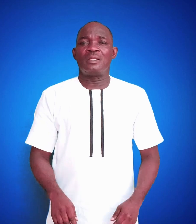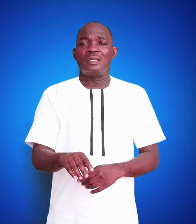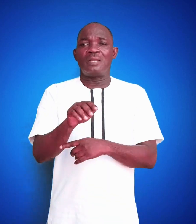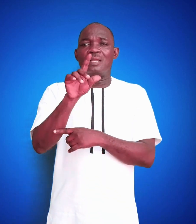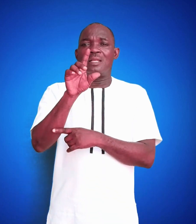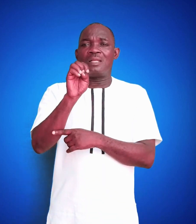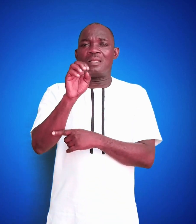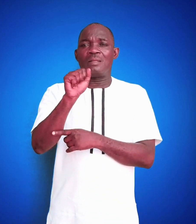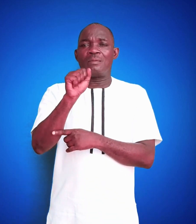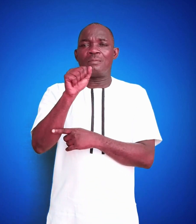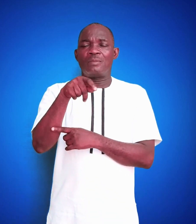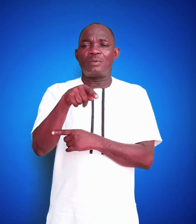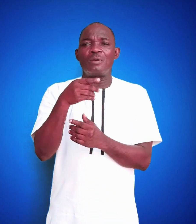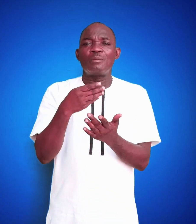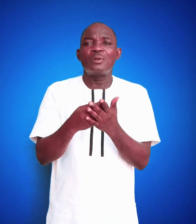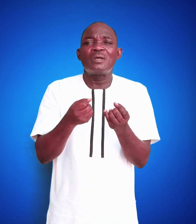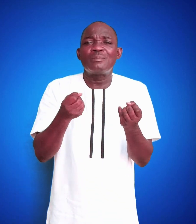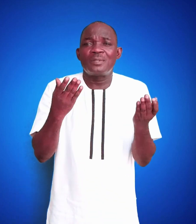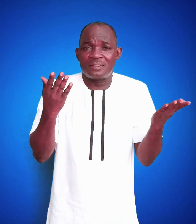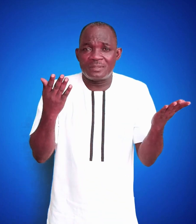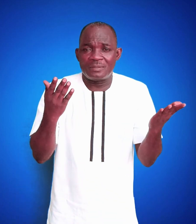LEAP grant amount.